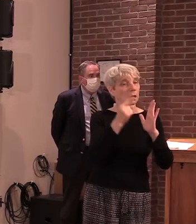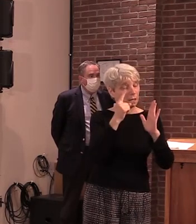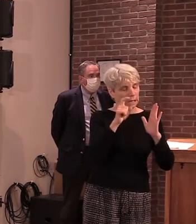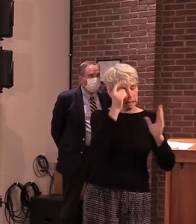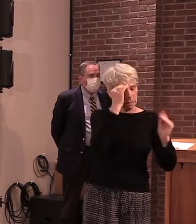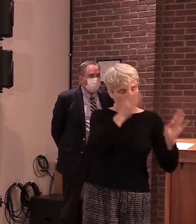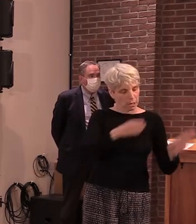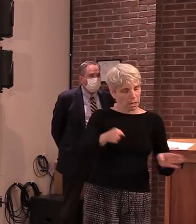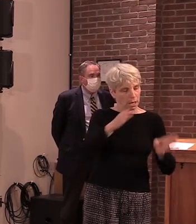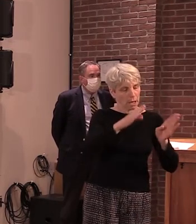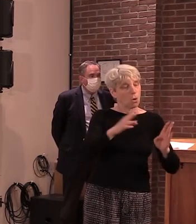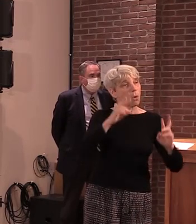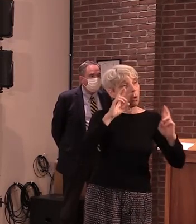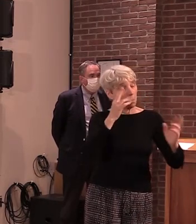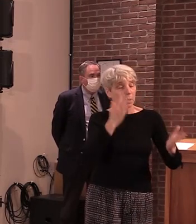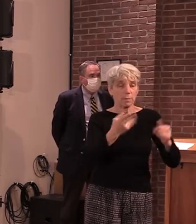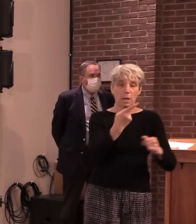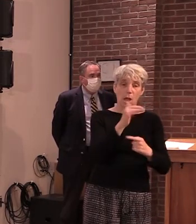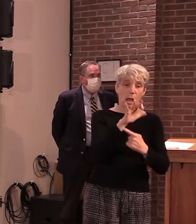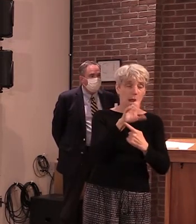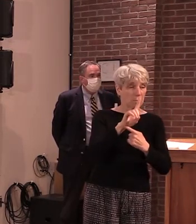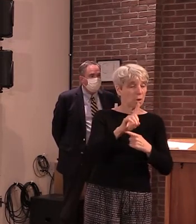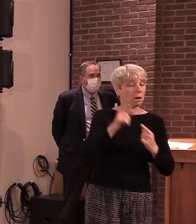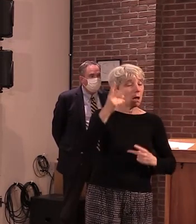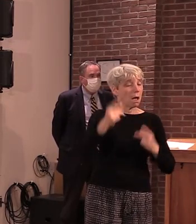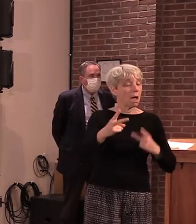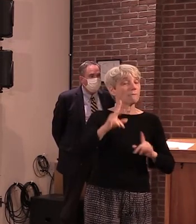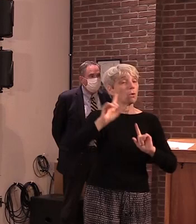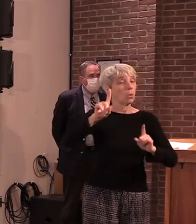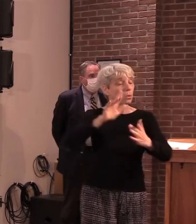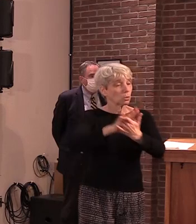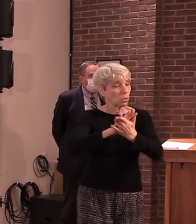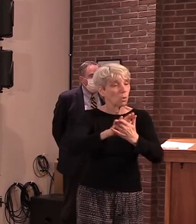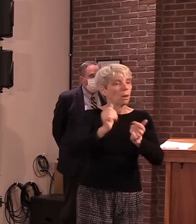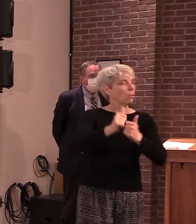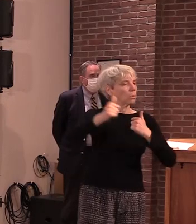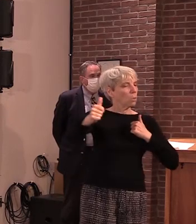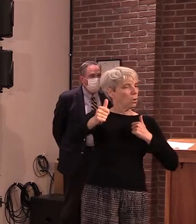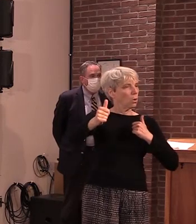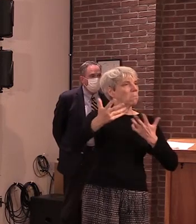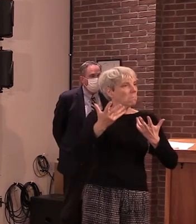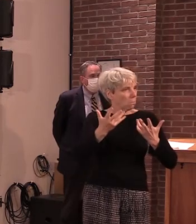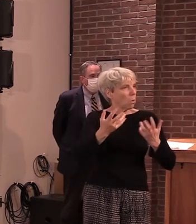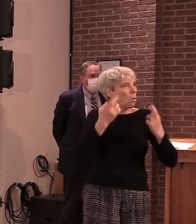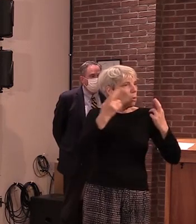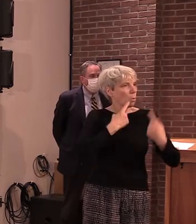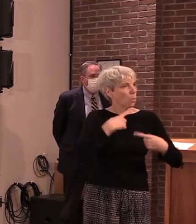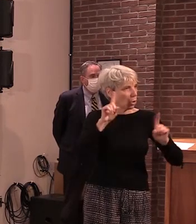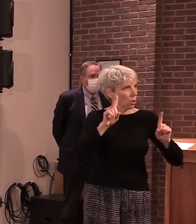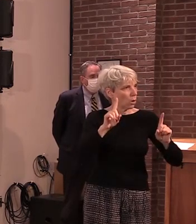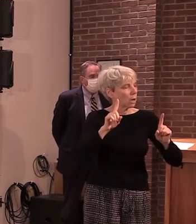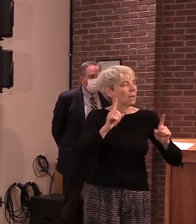hybrid type of approach can do that, so we can build confidence and faith in the system.